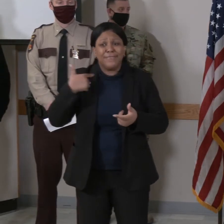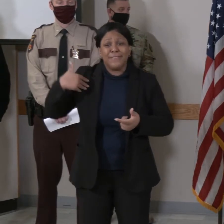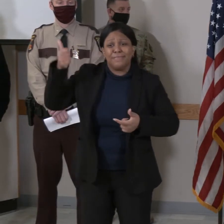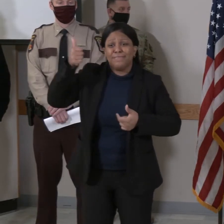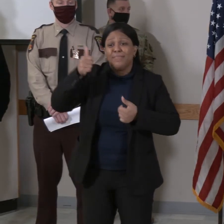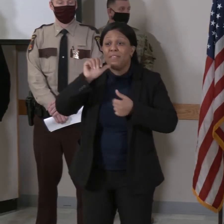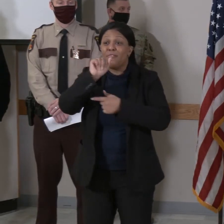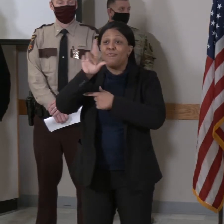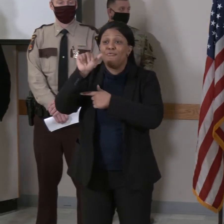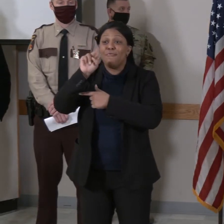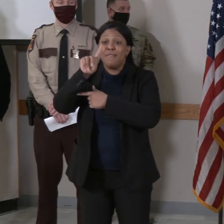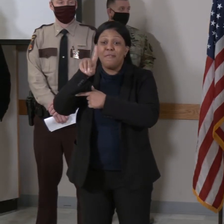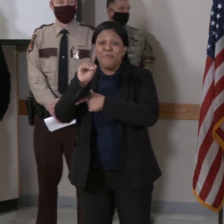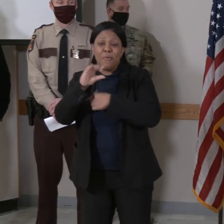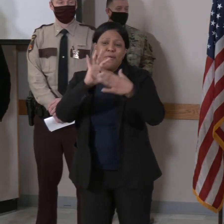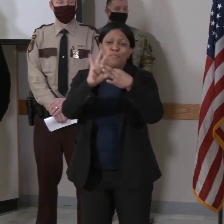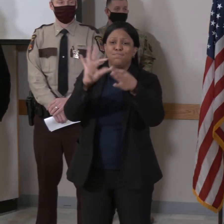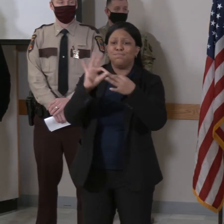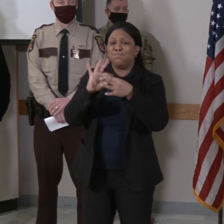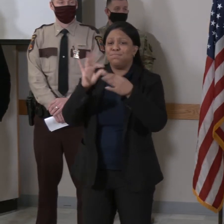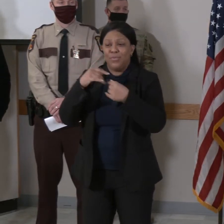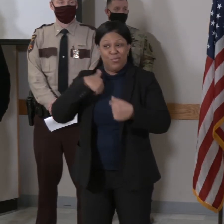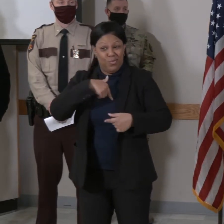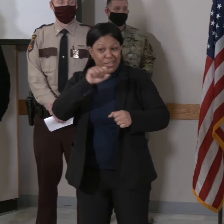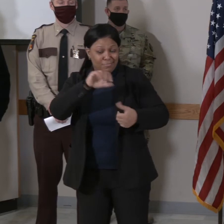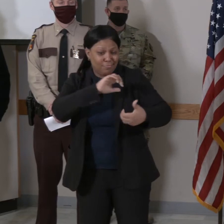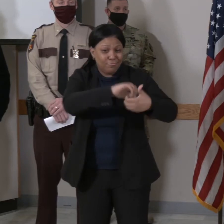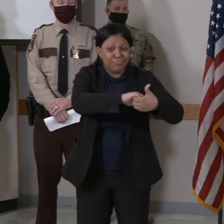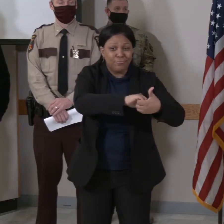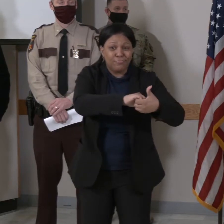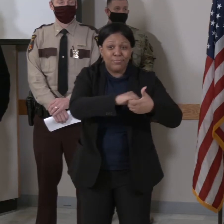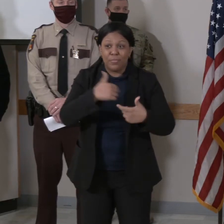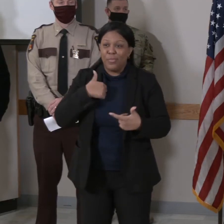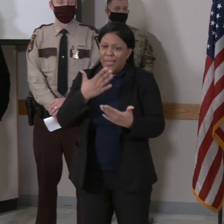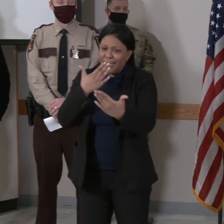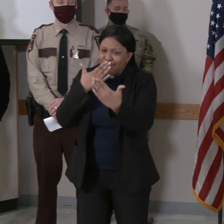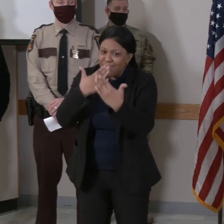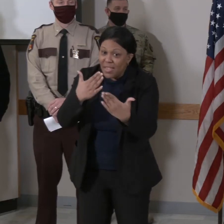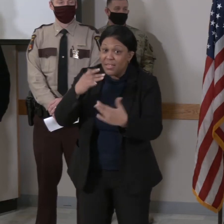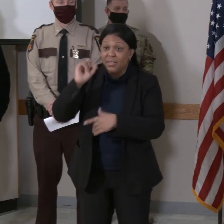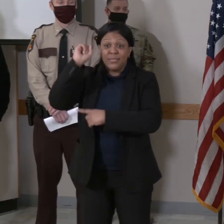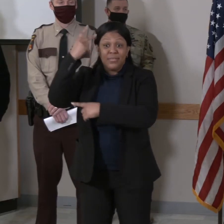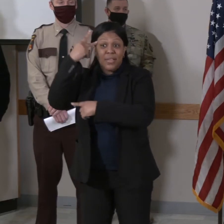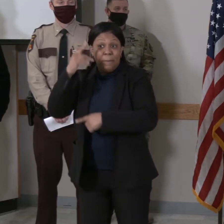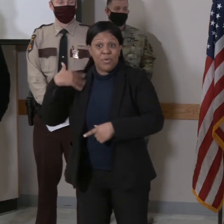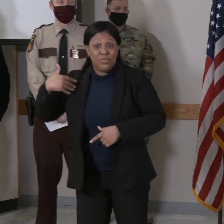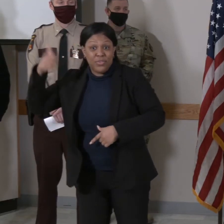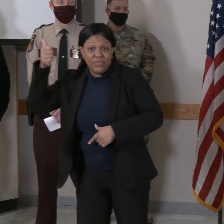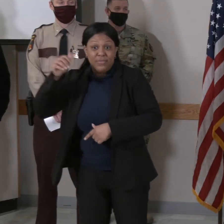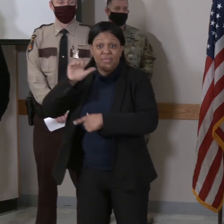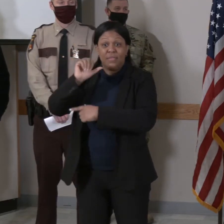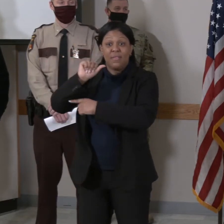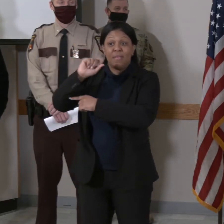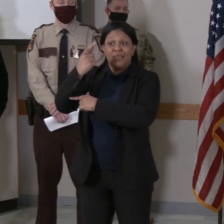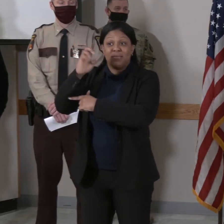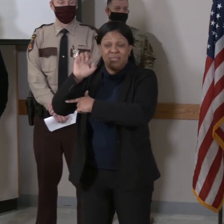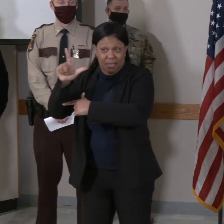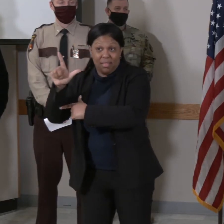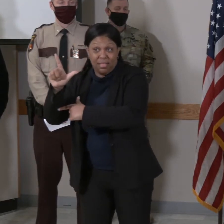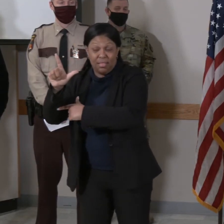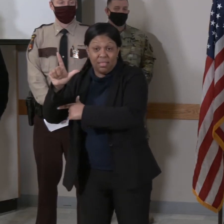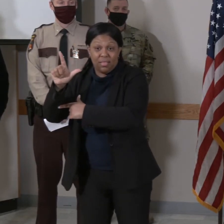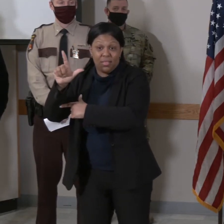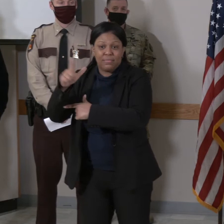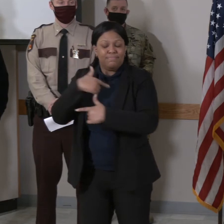thank Chief Axel from St. Paul and Ramsey County Sheriff Bob Fletcher for offering their support as well. We're going to take a